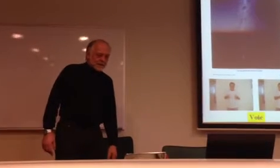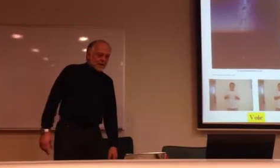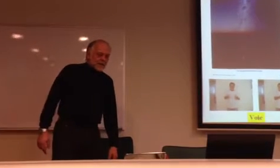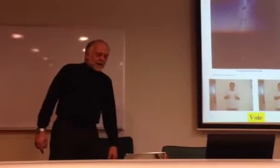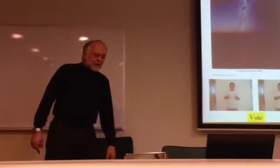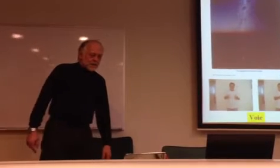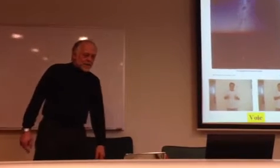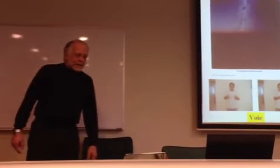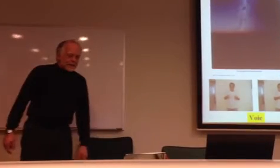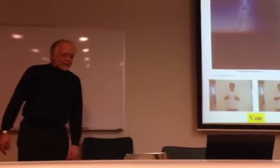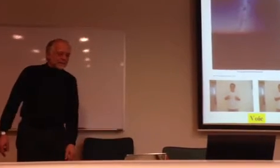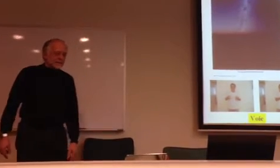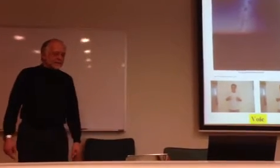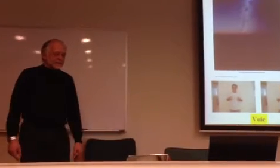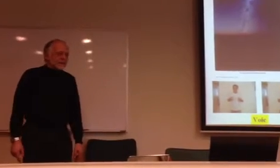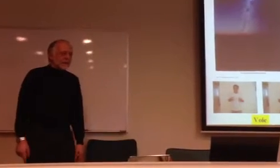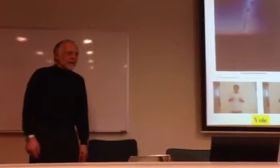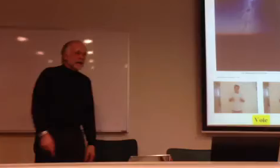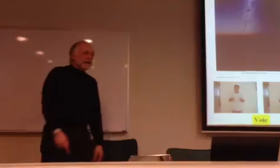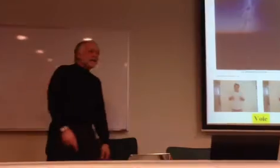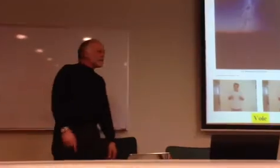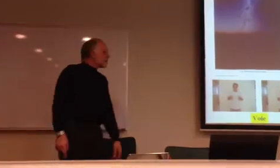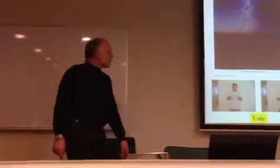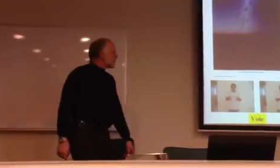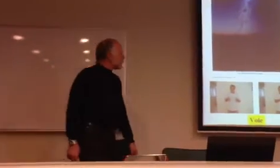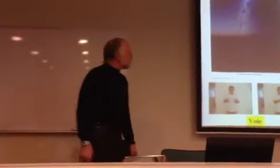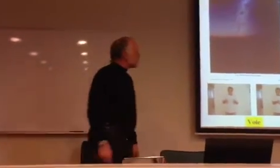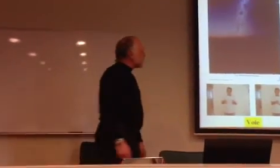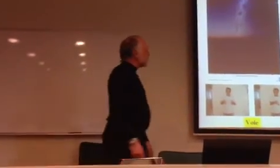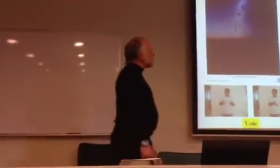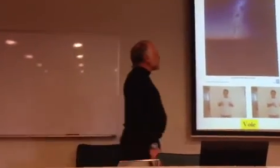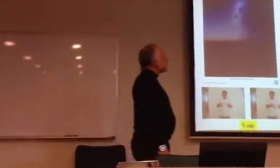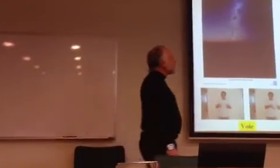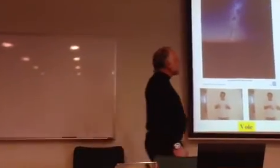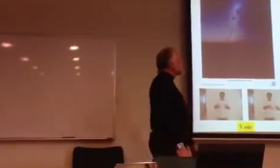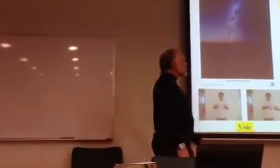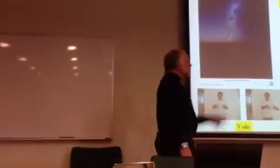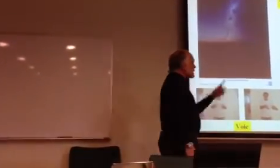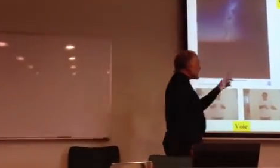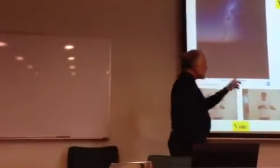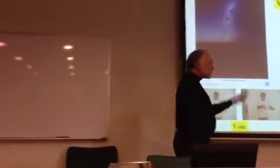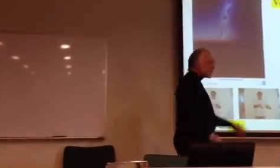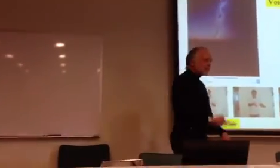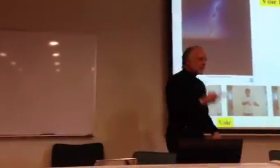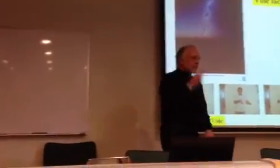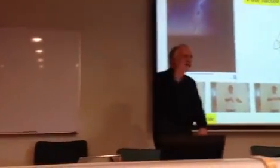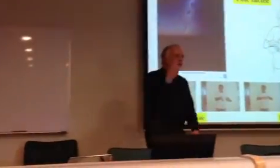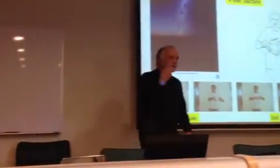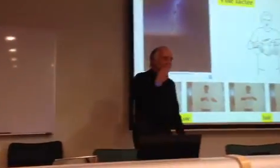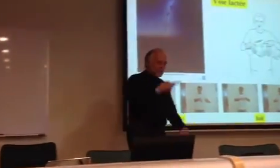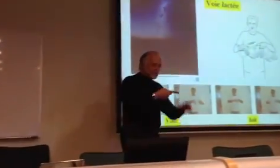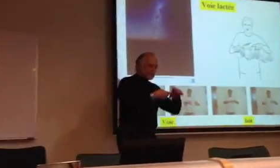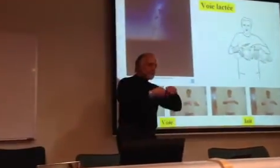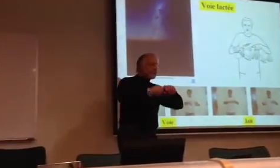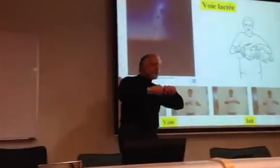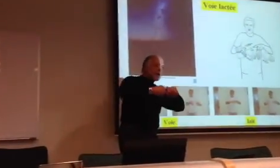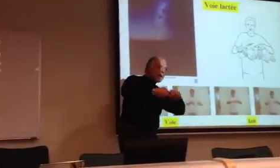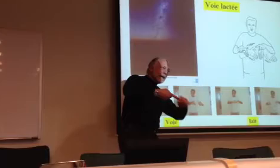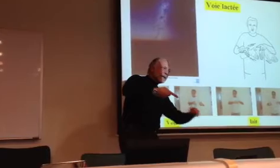So by the way, you, in Sang's language, the milk is the second finger, and